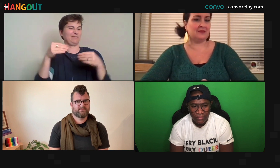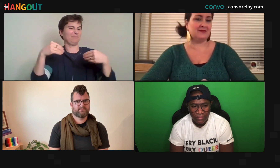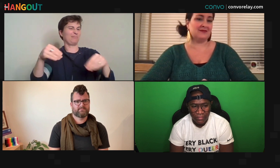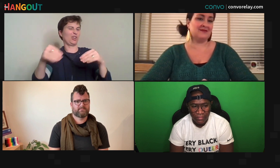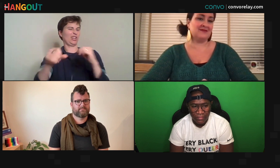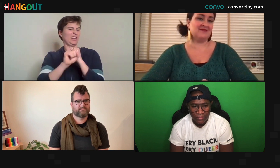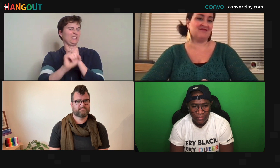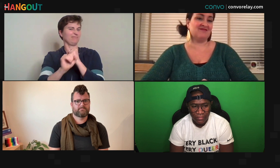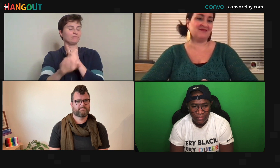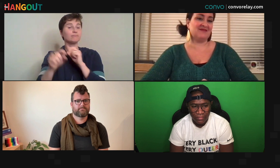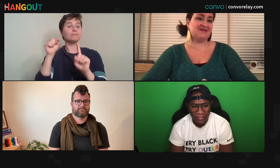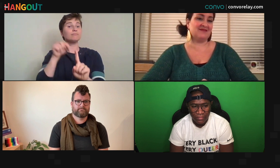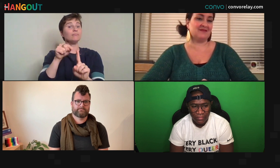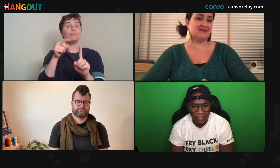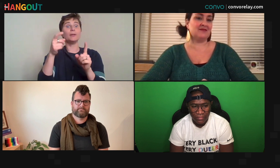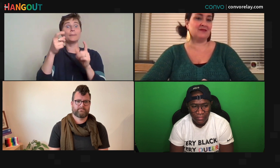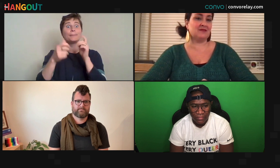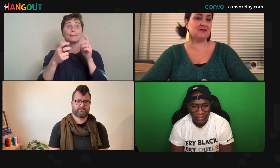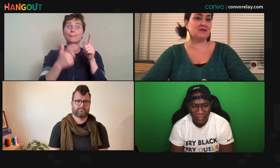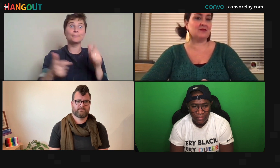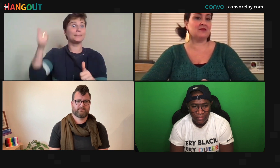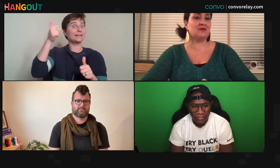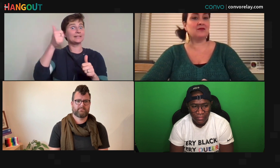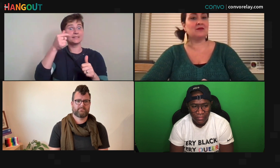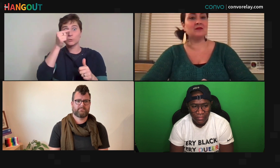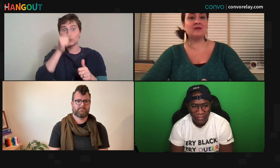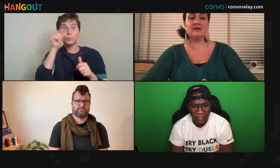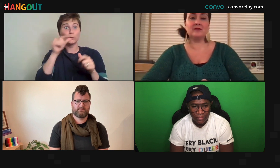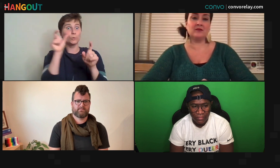going back and forth for 3 weeks? And they said, really, it was marketing.